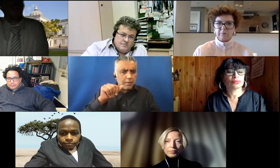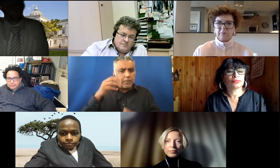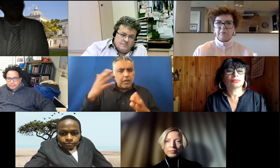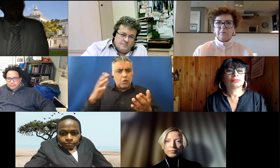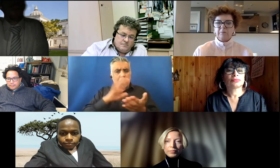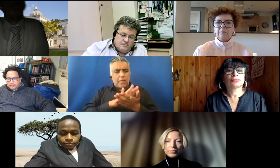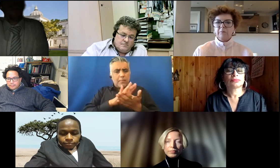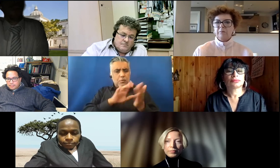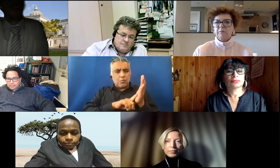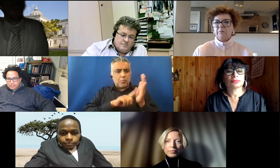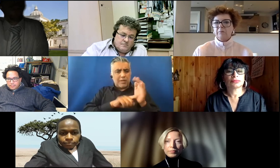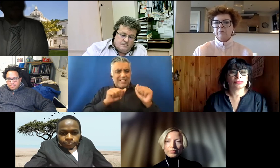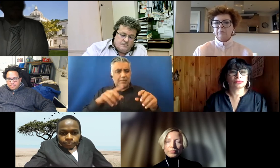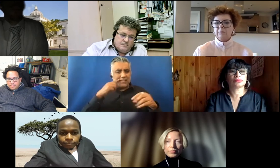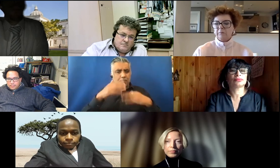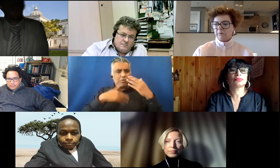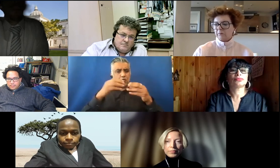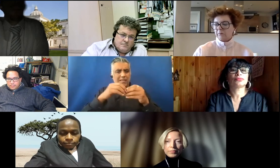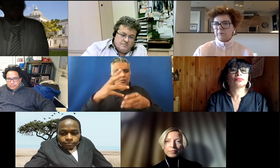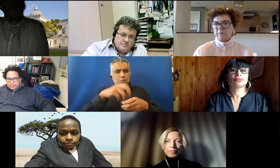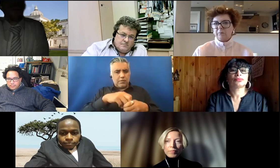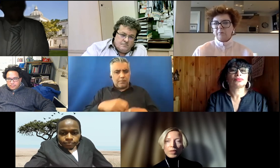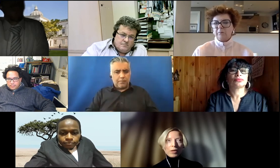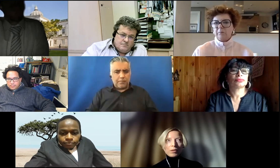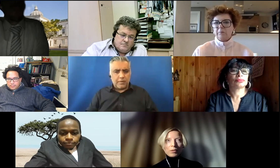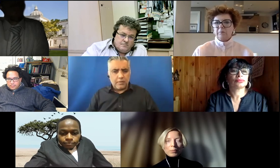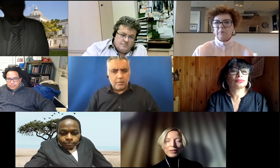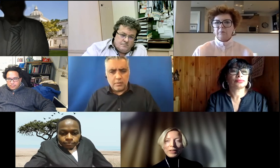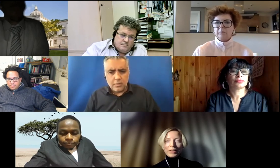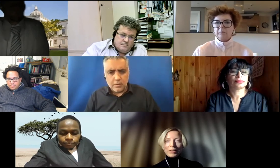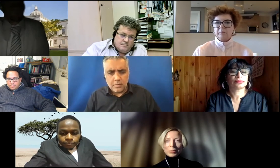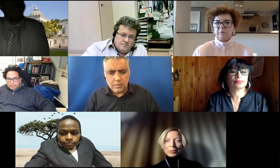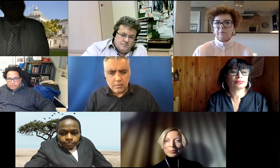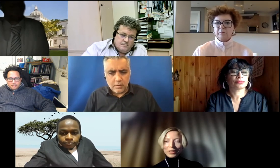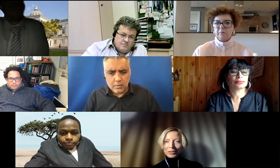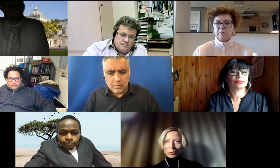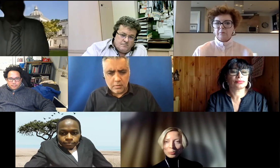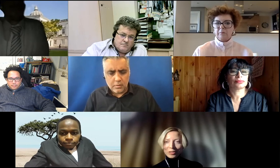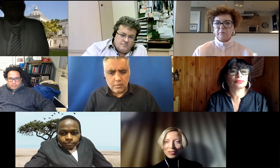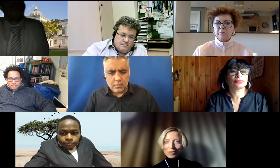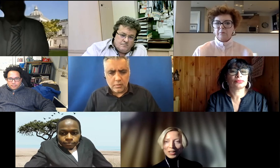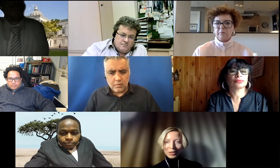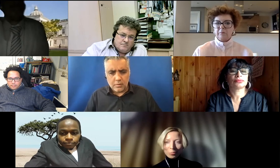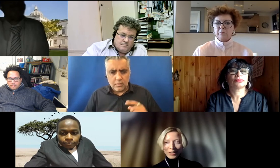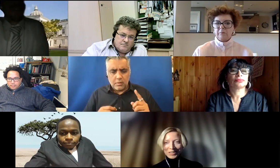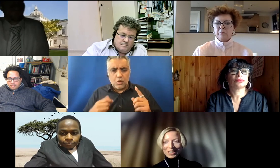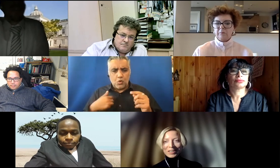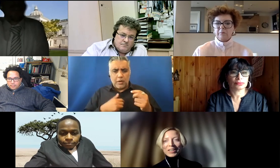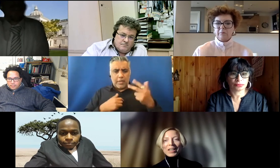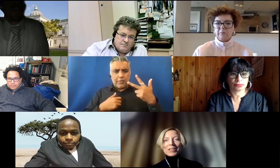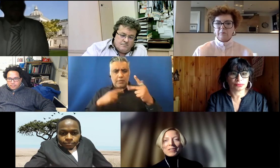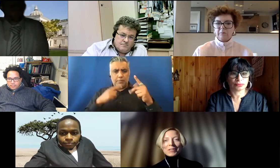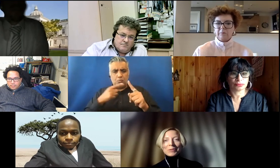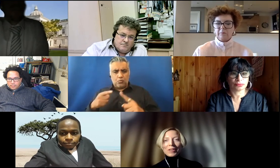to make the process more inclusive? Well, I will probably go with 3 points